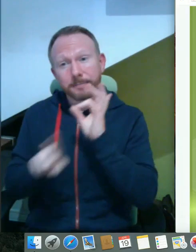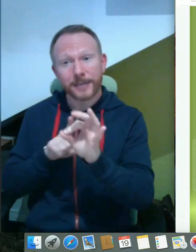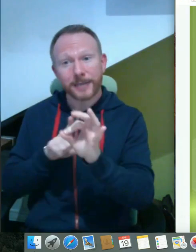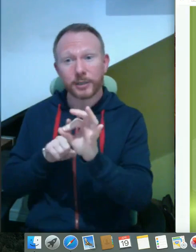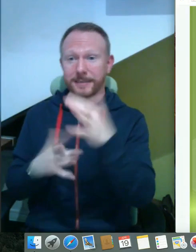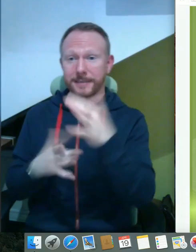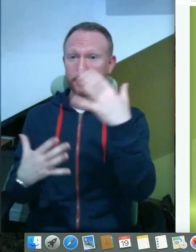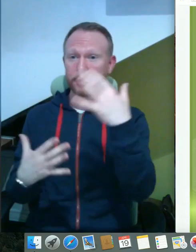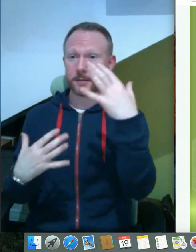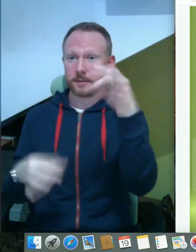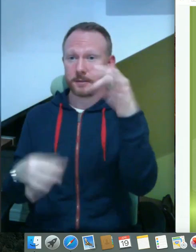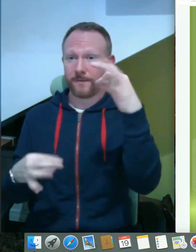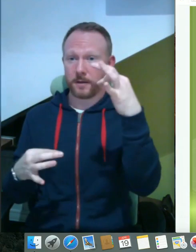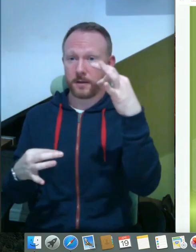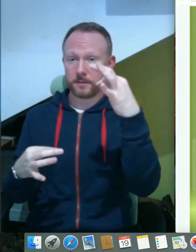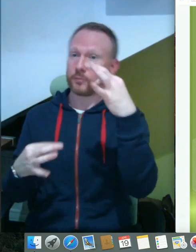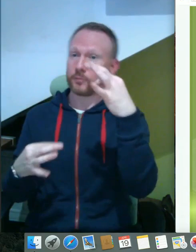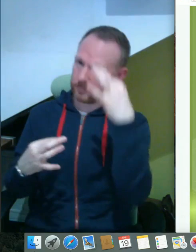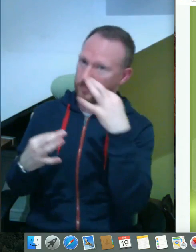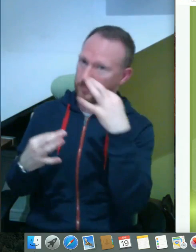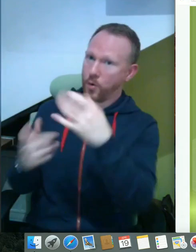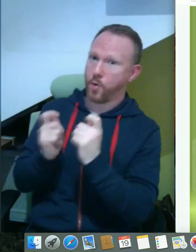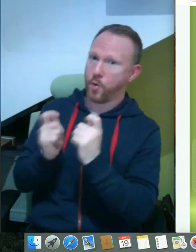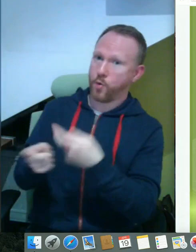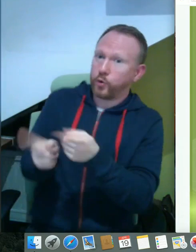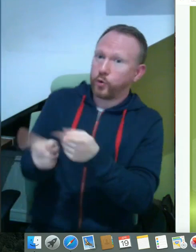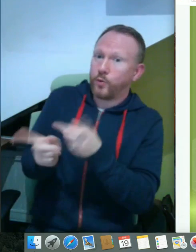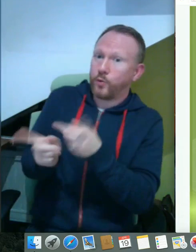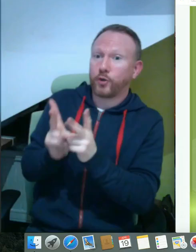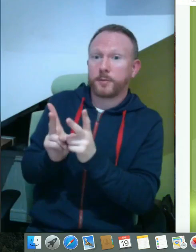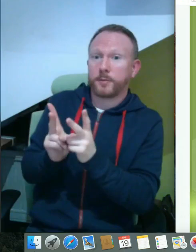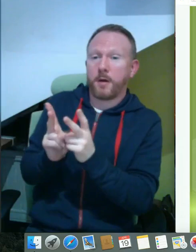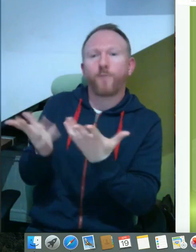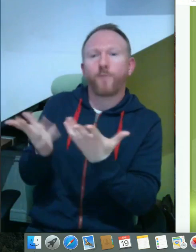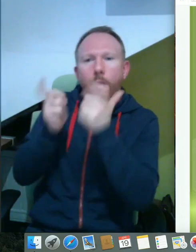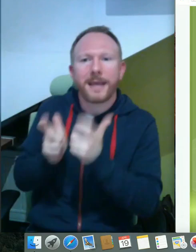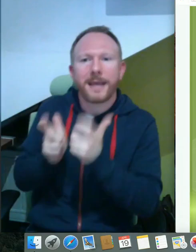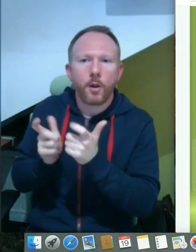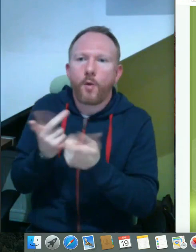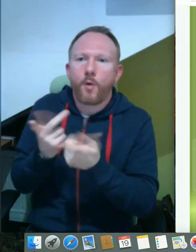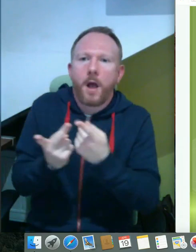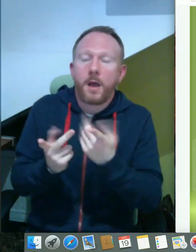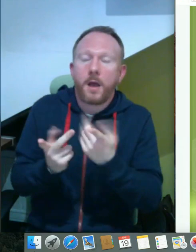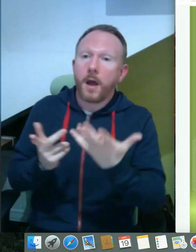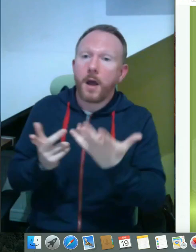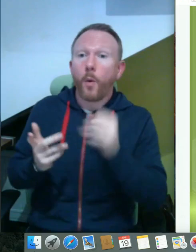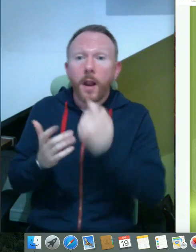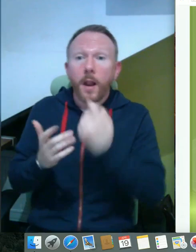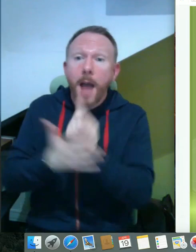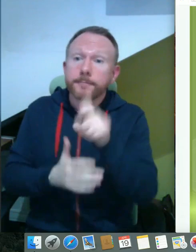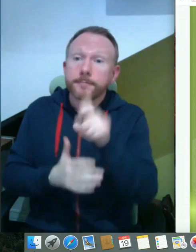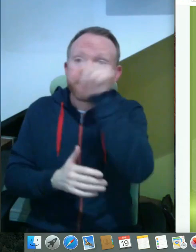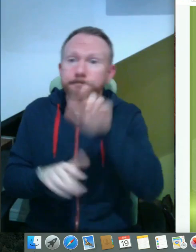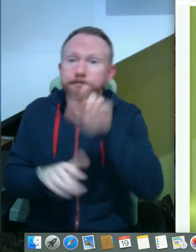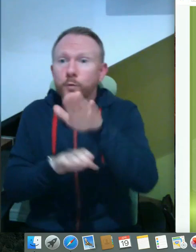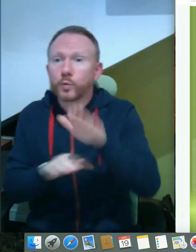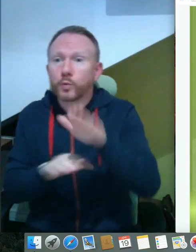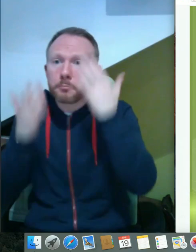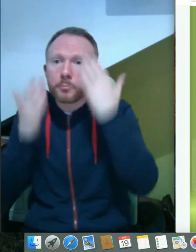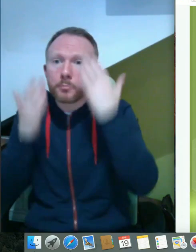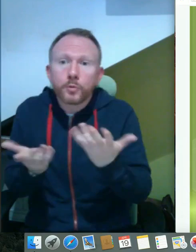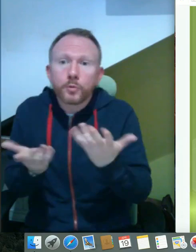the moment. I don't know whether that will ever come into force, but certainly if there are interpreters who are kind of